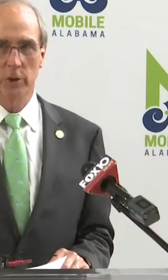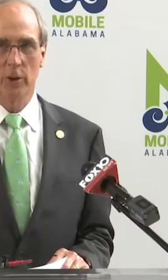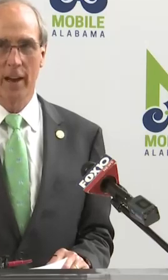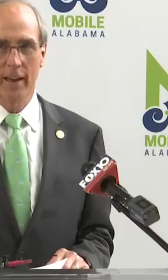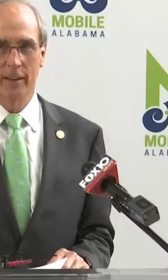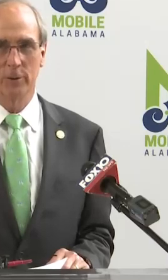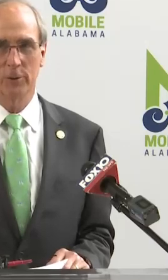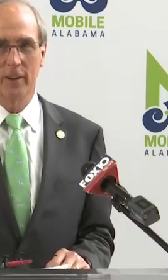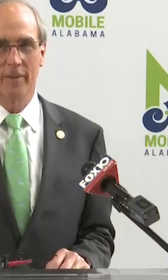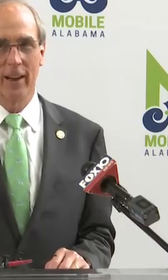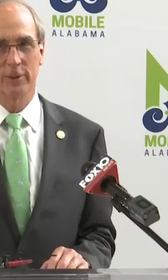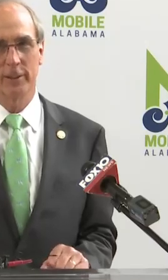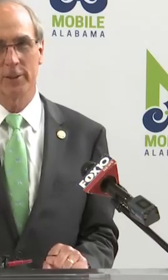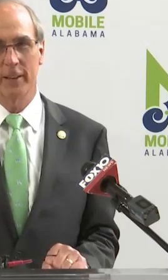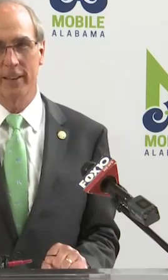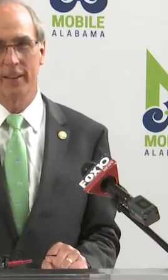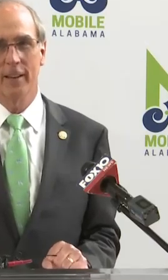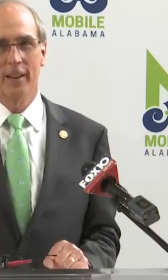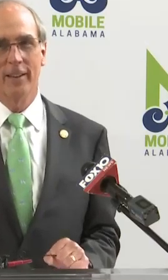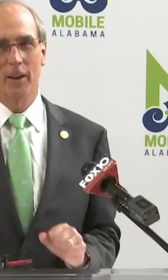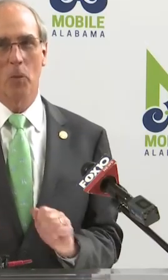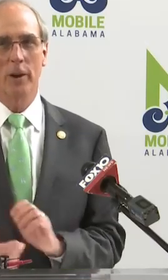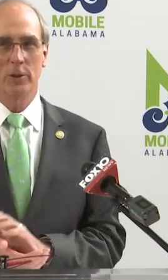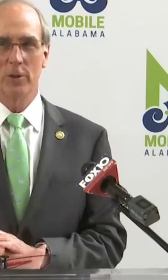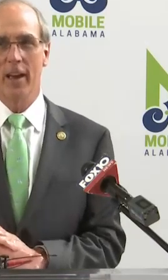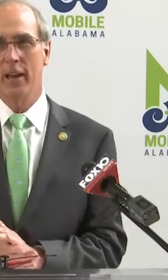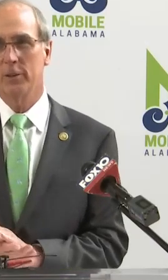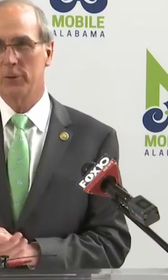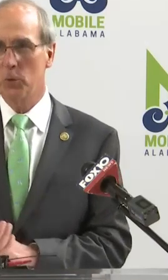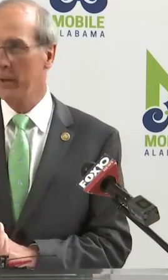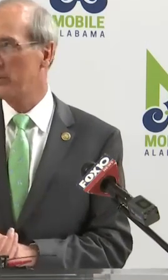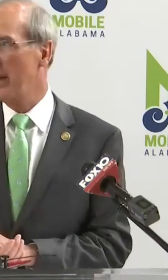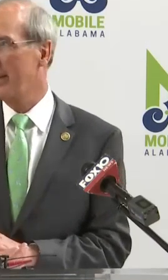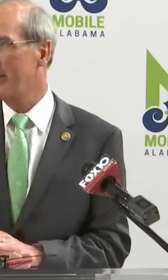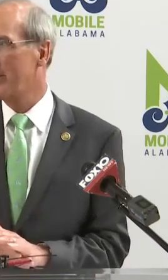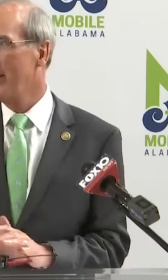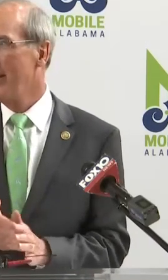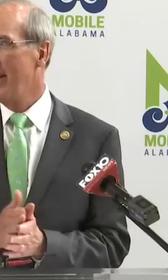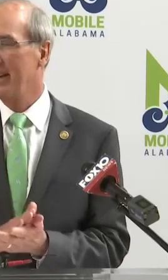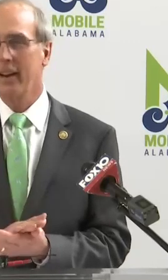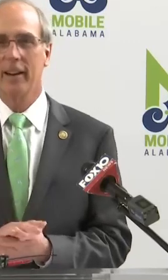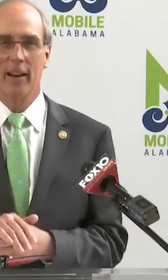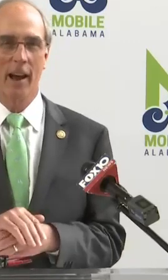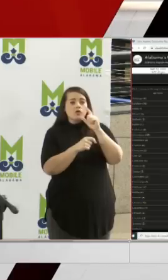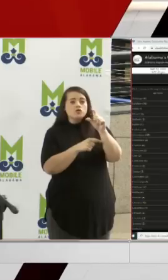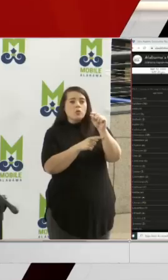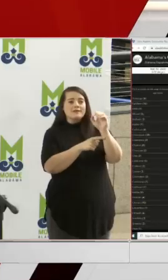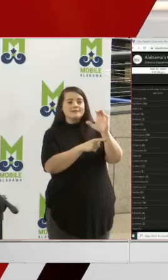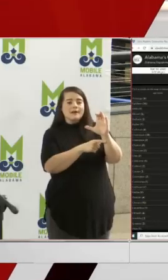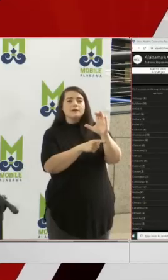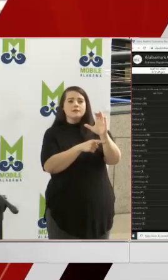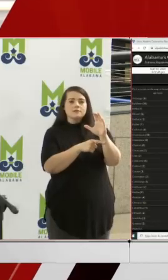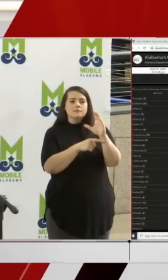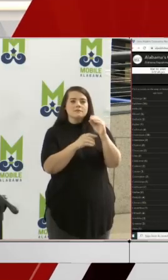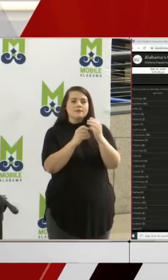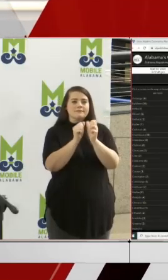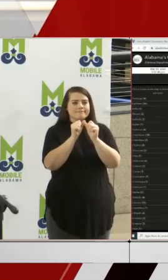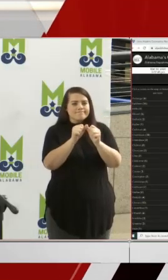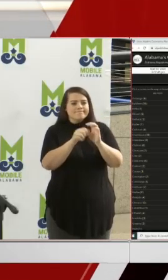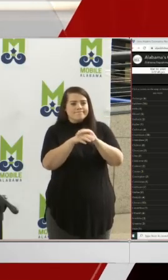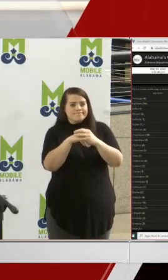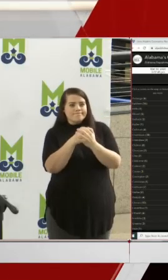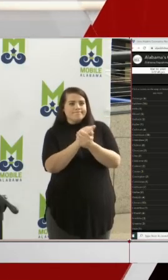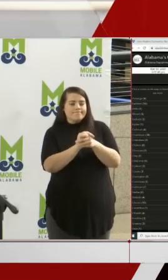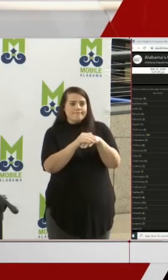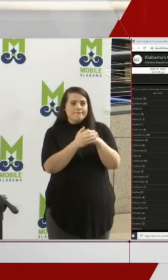Washing your hands. I've actually seen that washing your hands for 20 seconds and getting a lot of lather on them. I don't